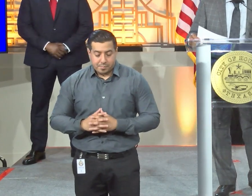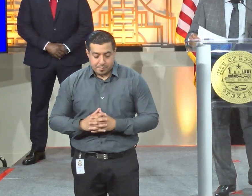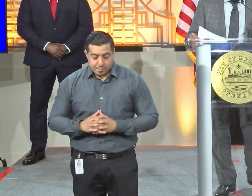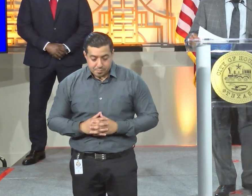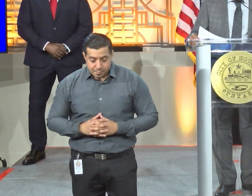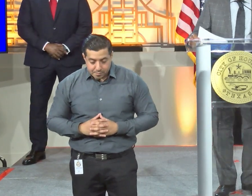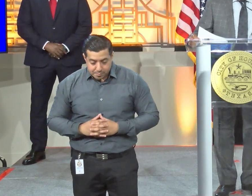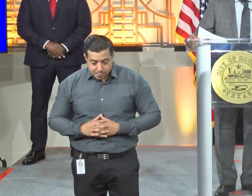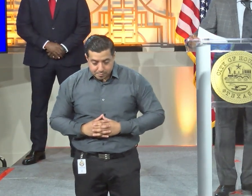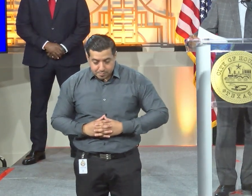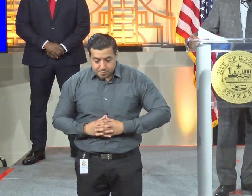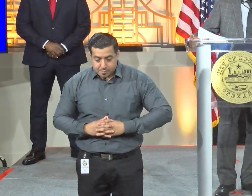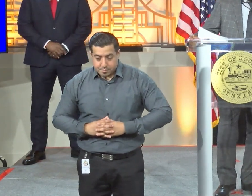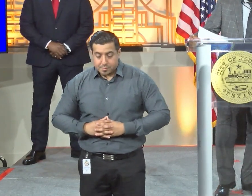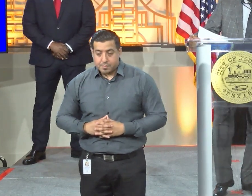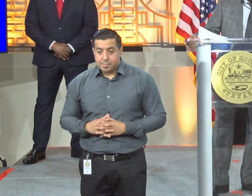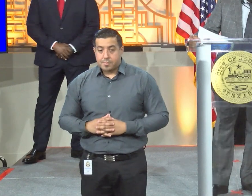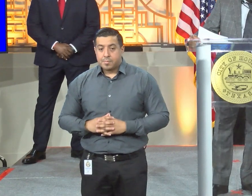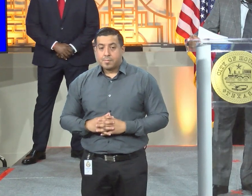I also want to